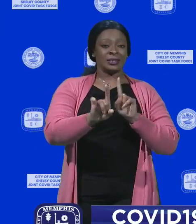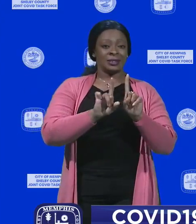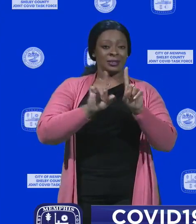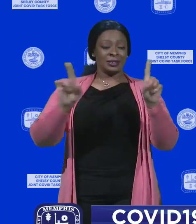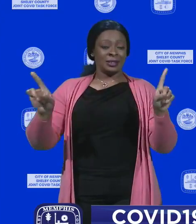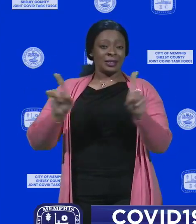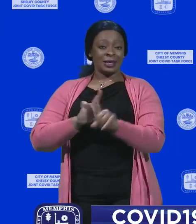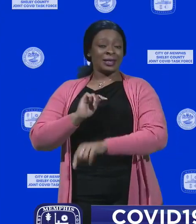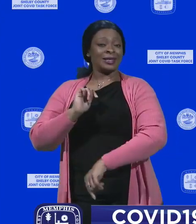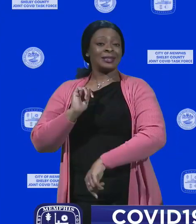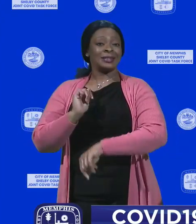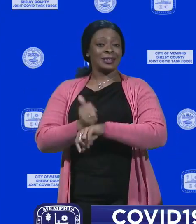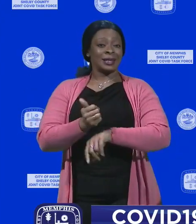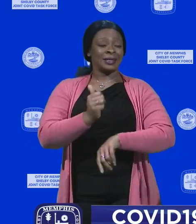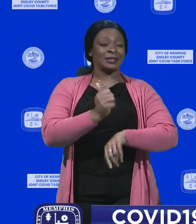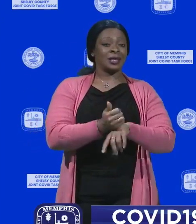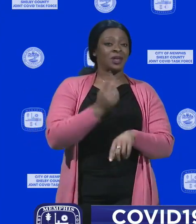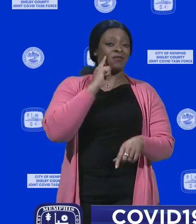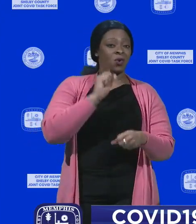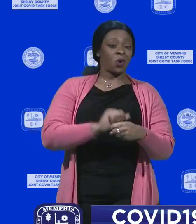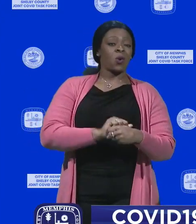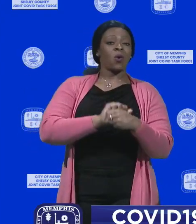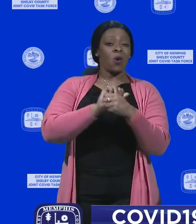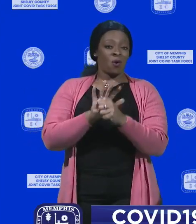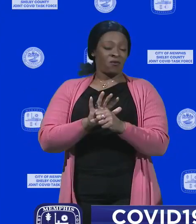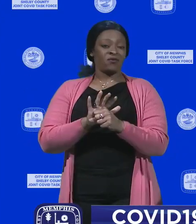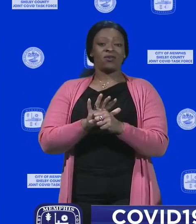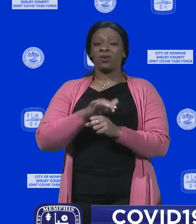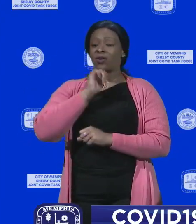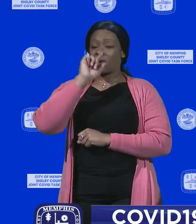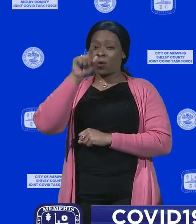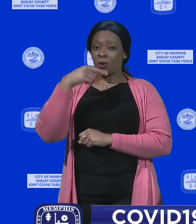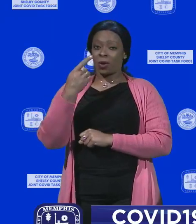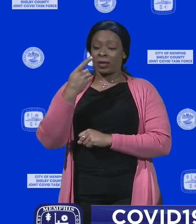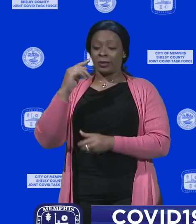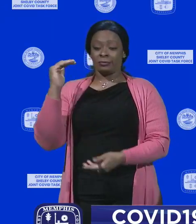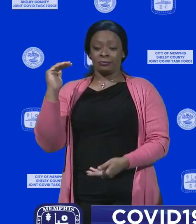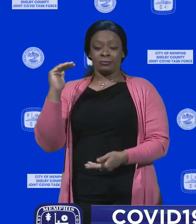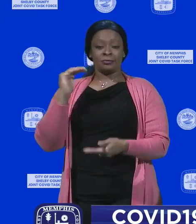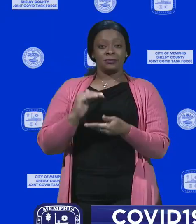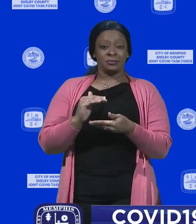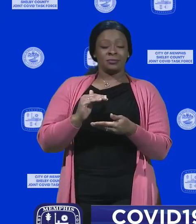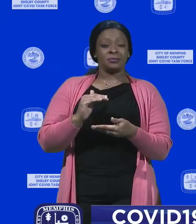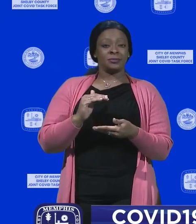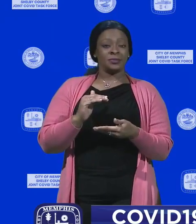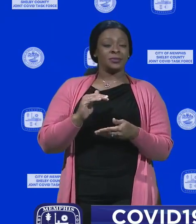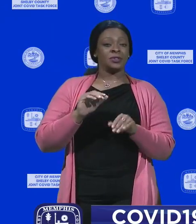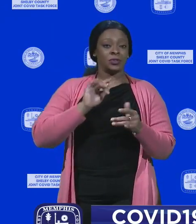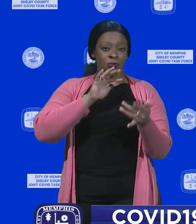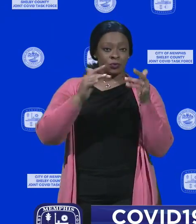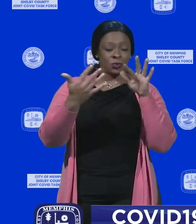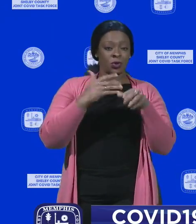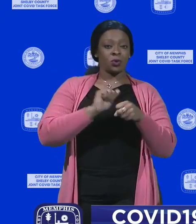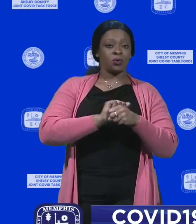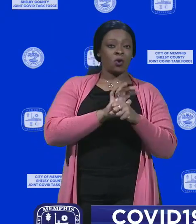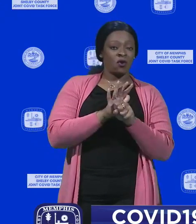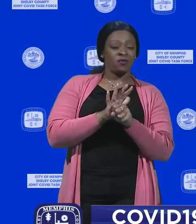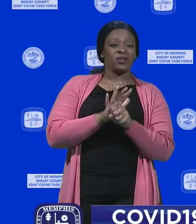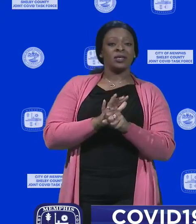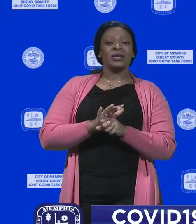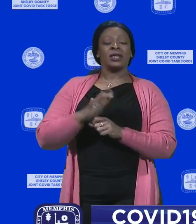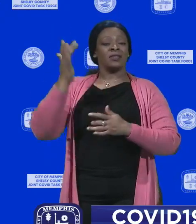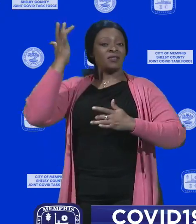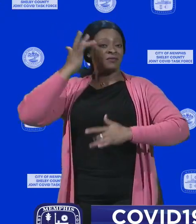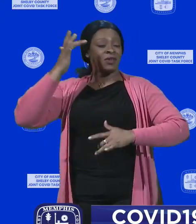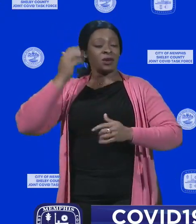distancing measures that we took for the COVID epidemic, they not only disrupted or slowed down the spread of the COVID, the